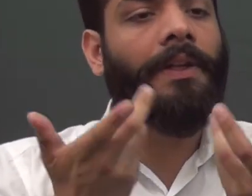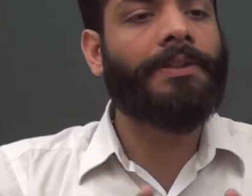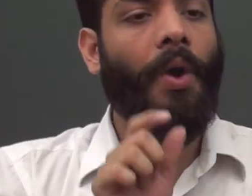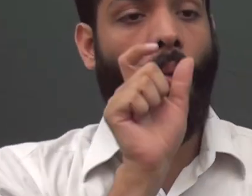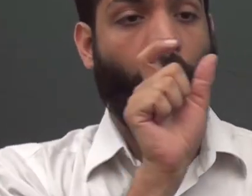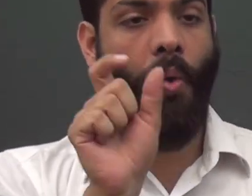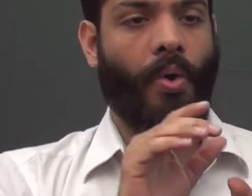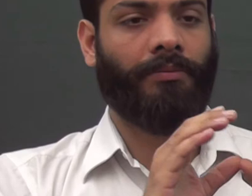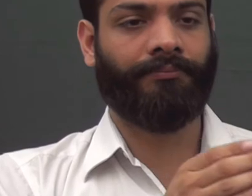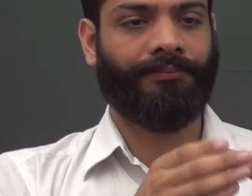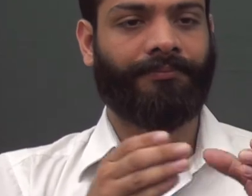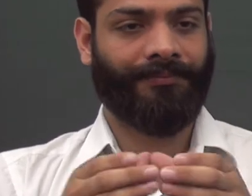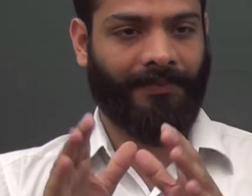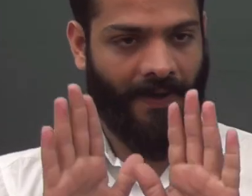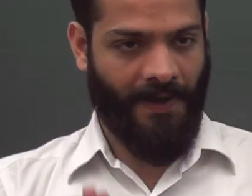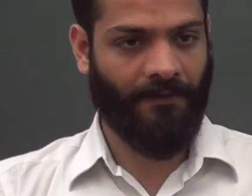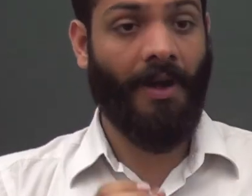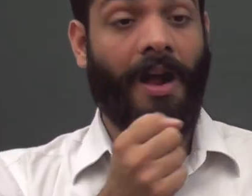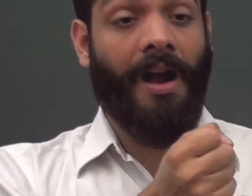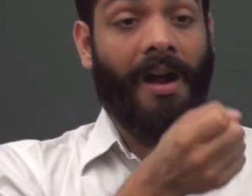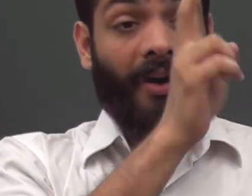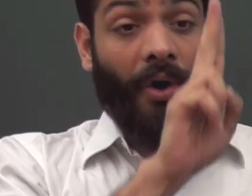there.